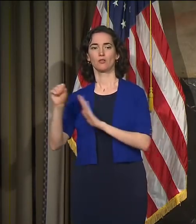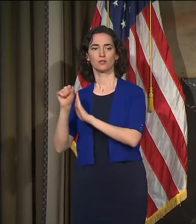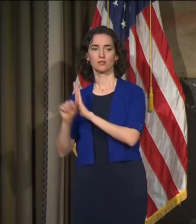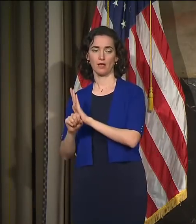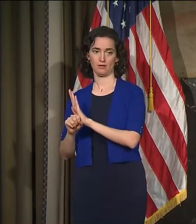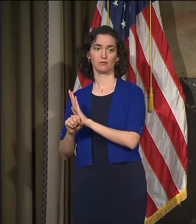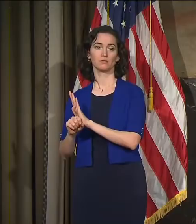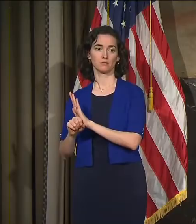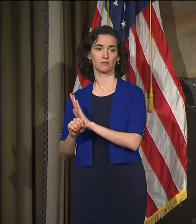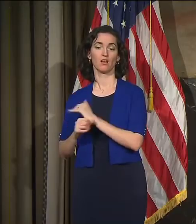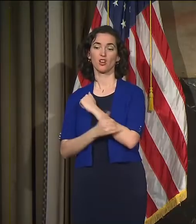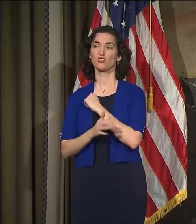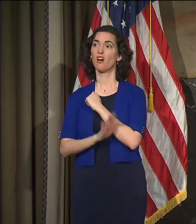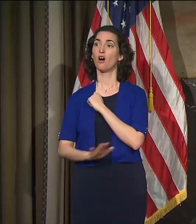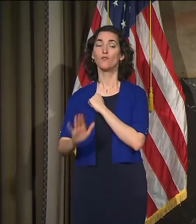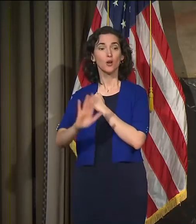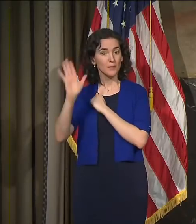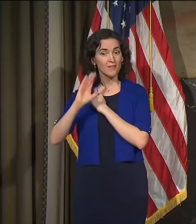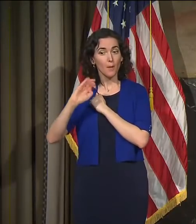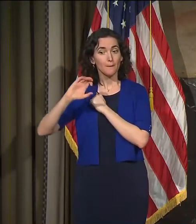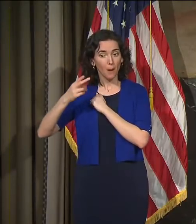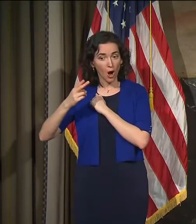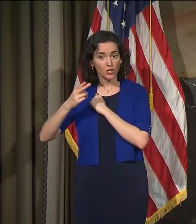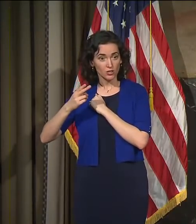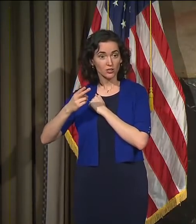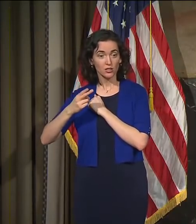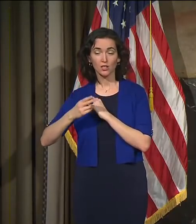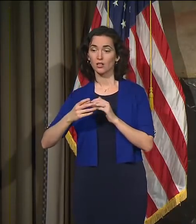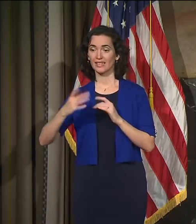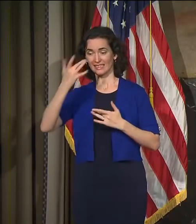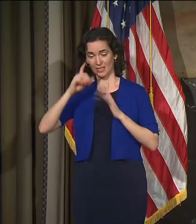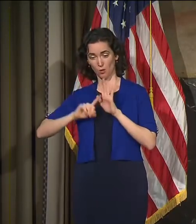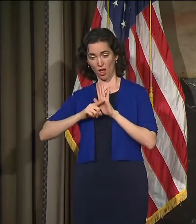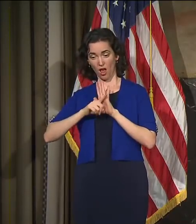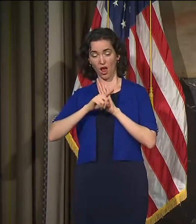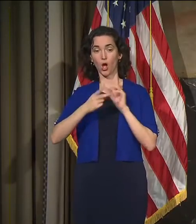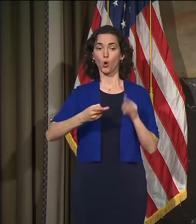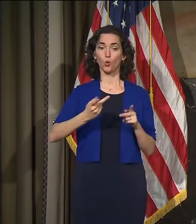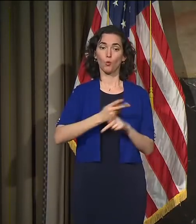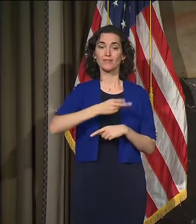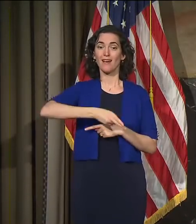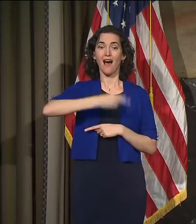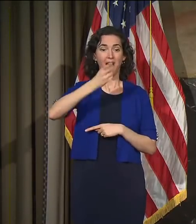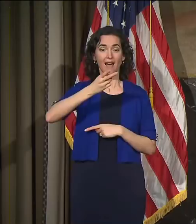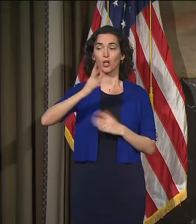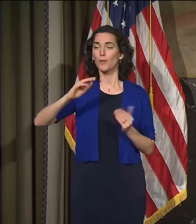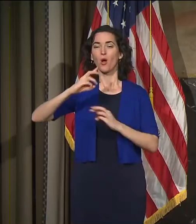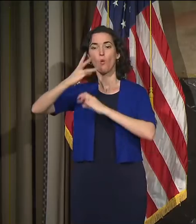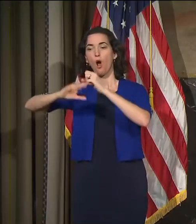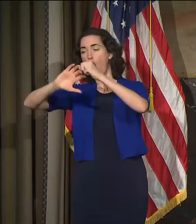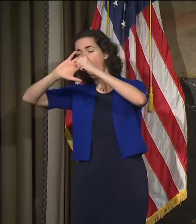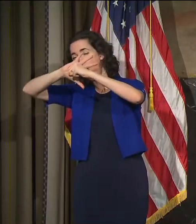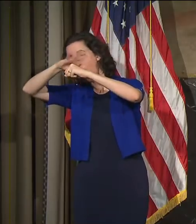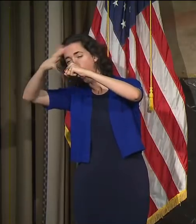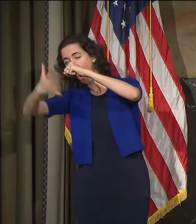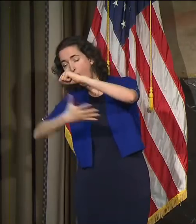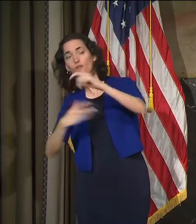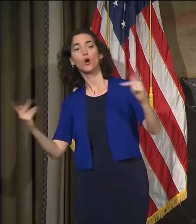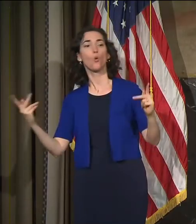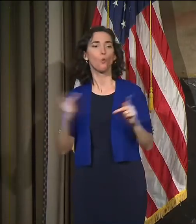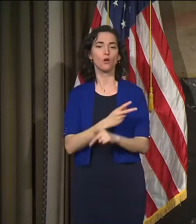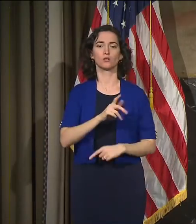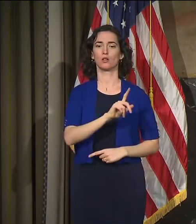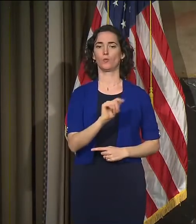in the nation. At one point in March, we had the highest growth rate of COVID anywhere in the world that it was being